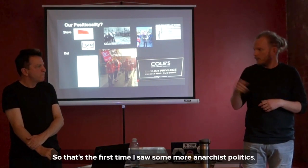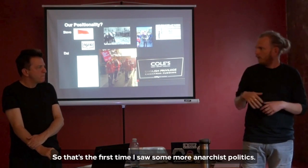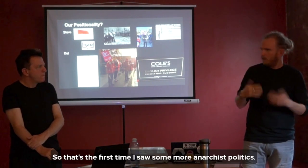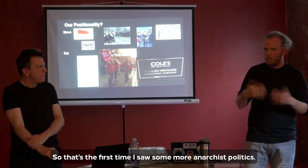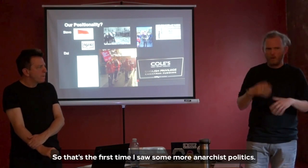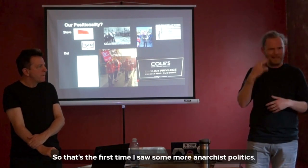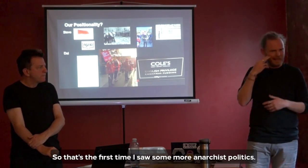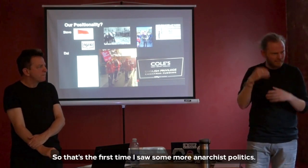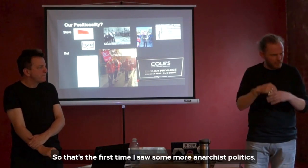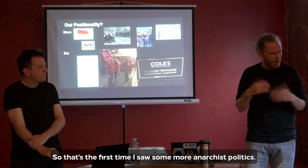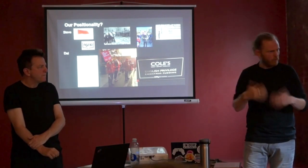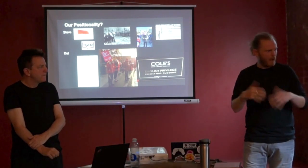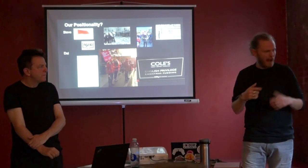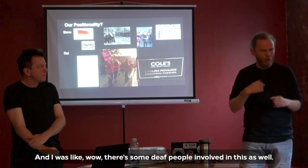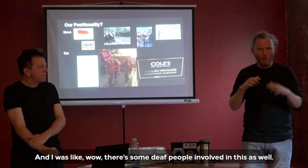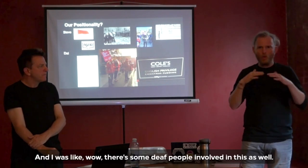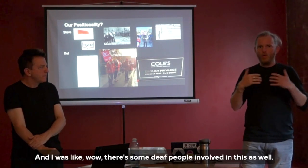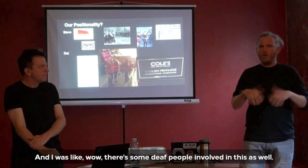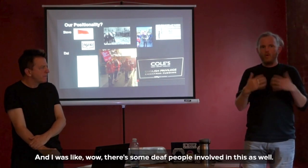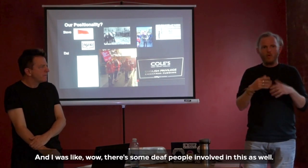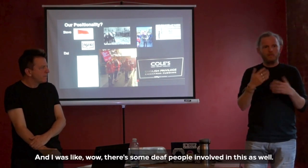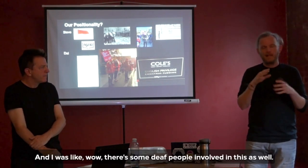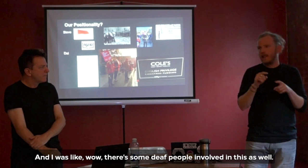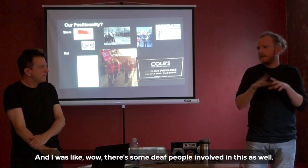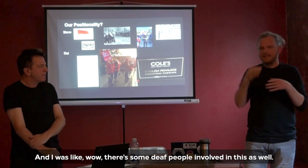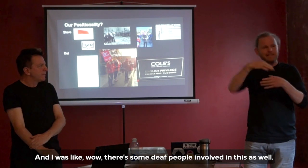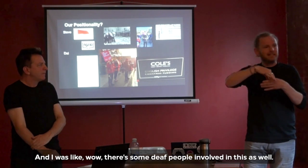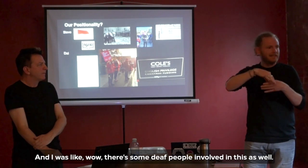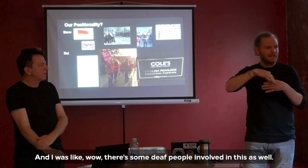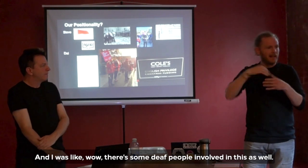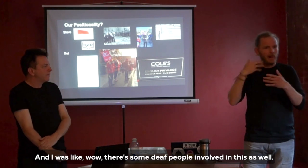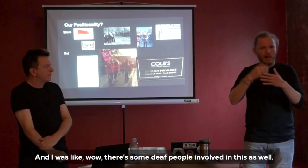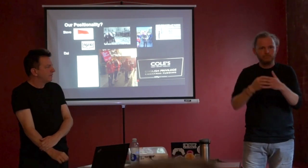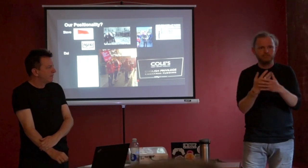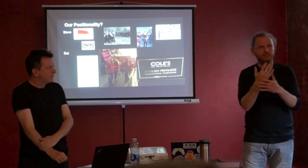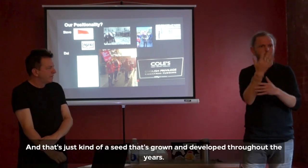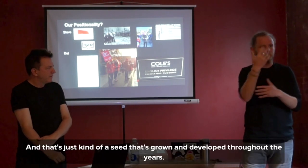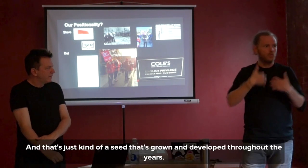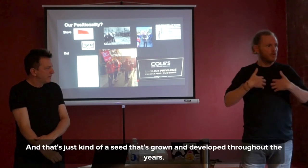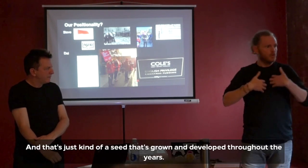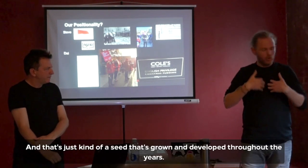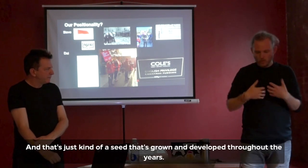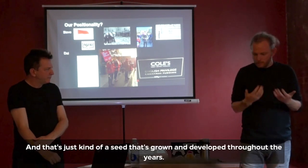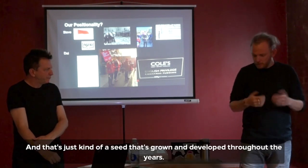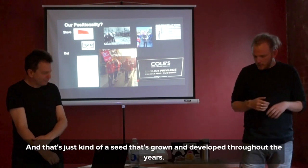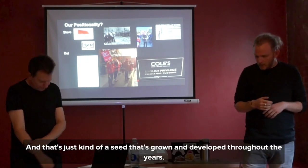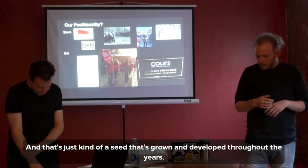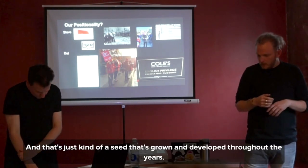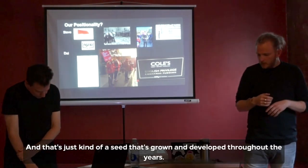I saw some more anarchist politics and was like, wow, some deaf people involved in this as well. and that's just kind of a seed that's